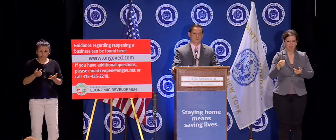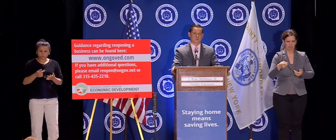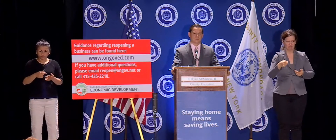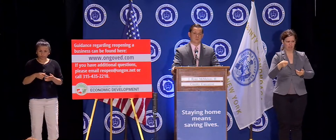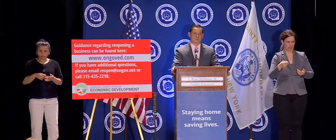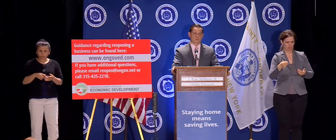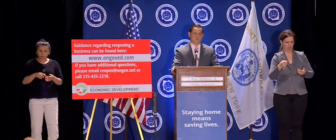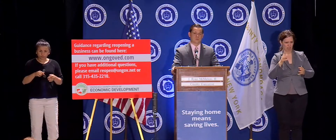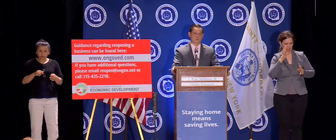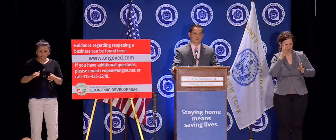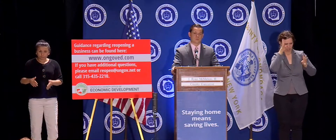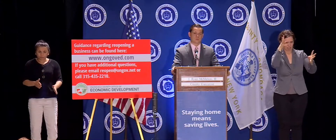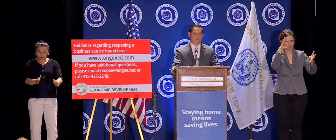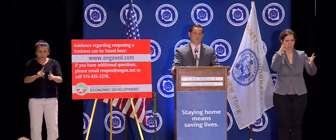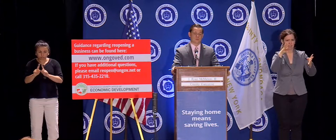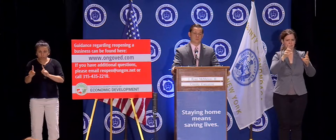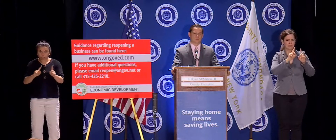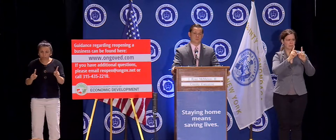people can be inside the zoo,